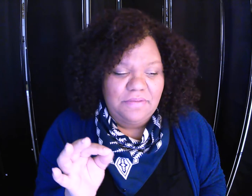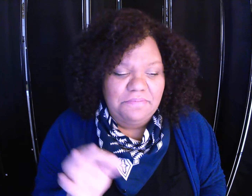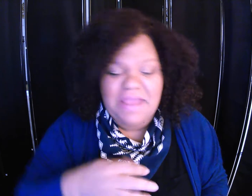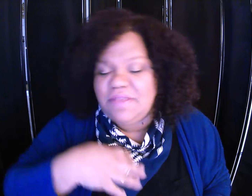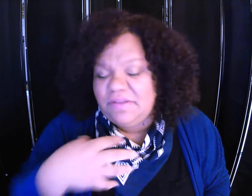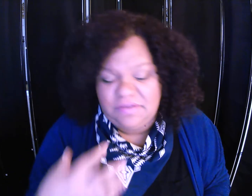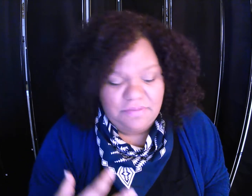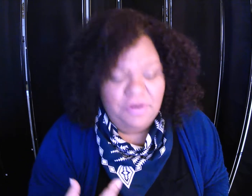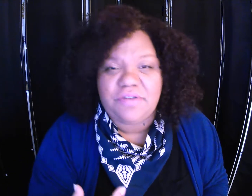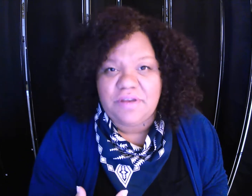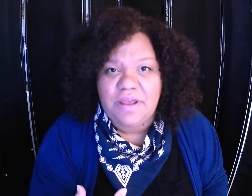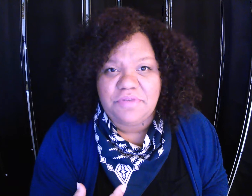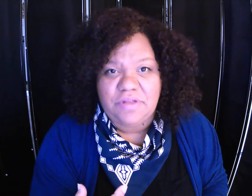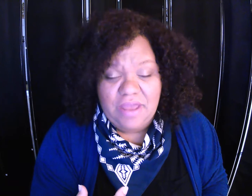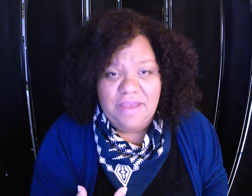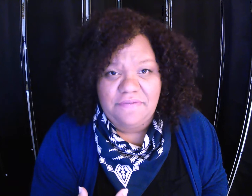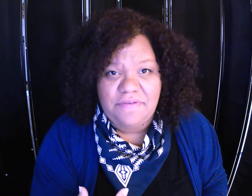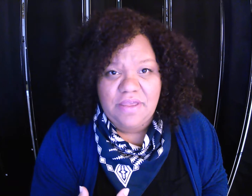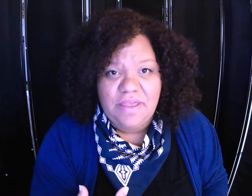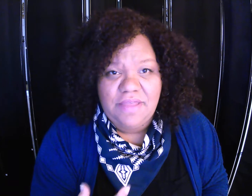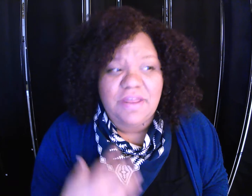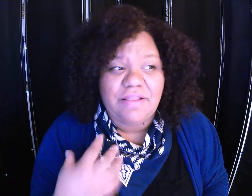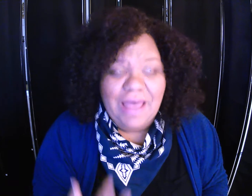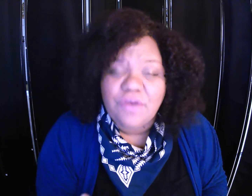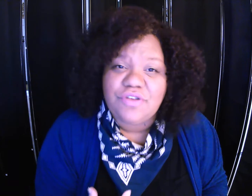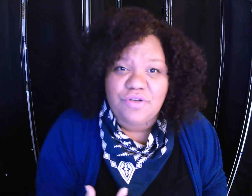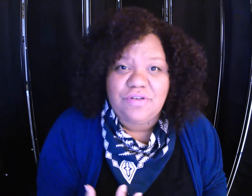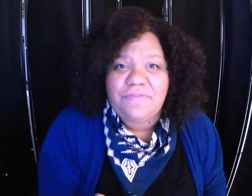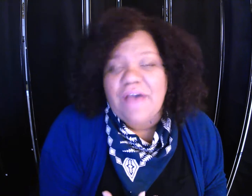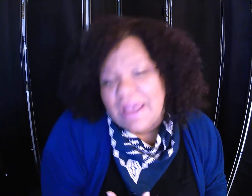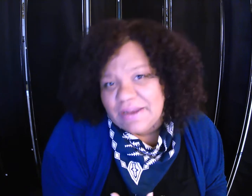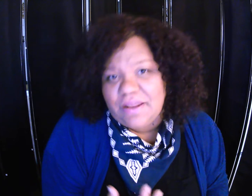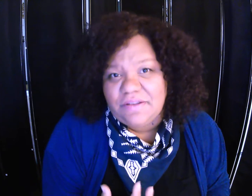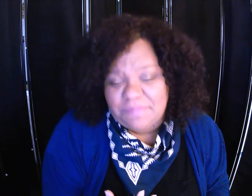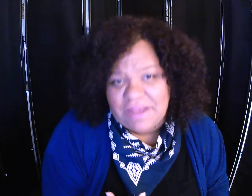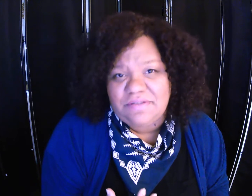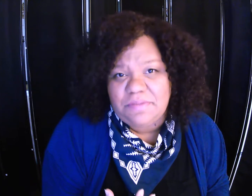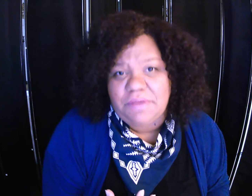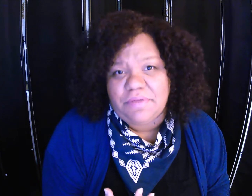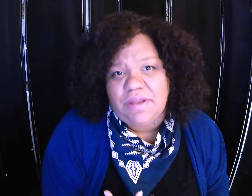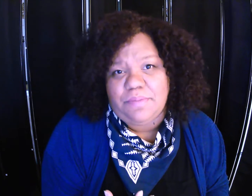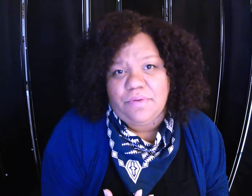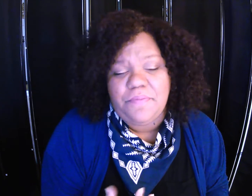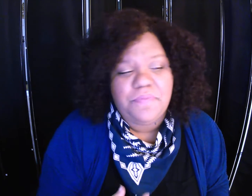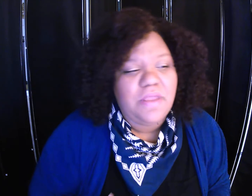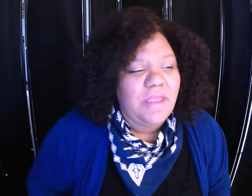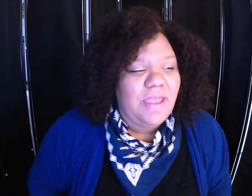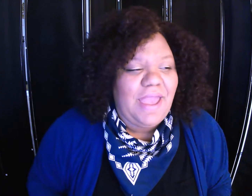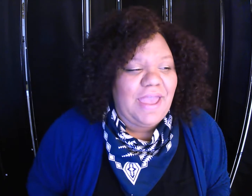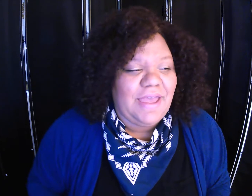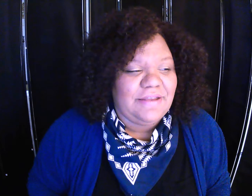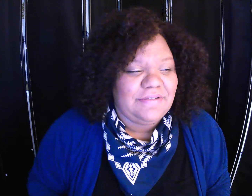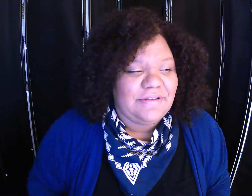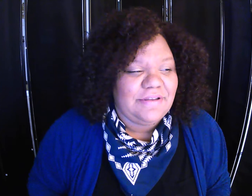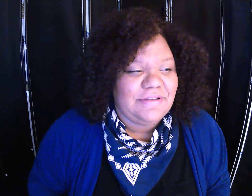made this person come to life that allows you to find a space to be relatable. And